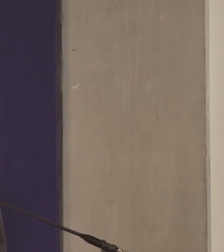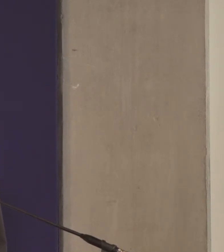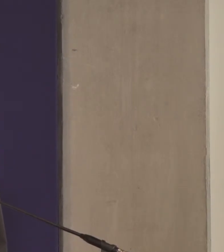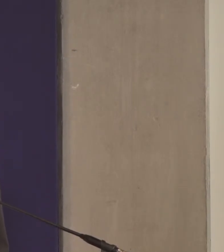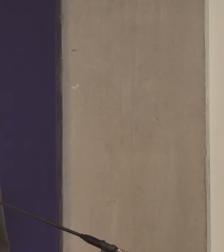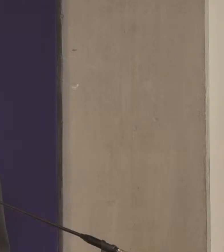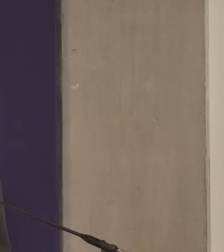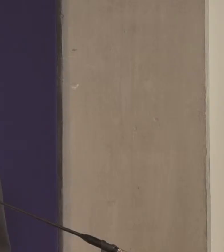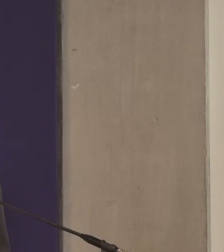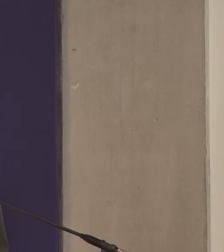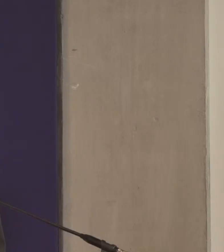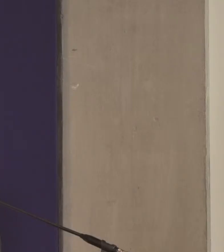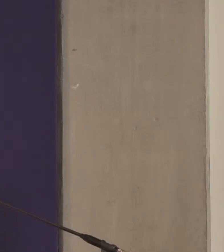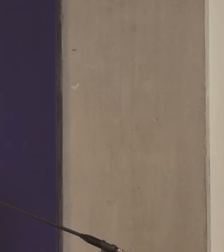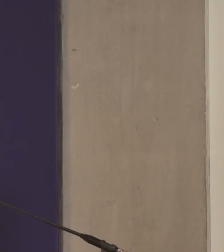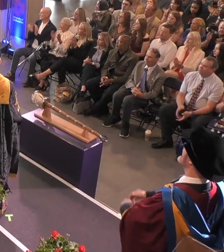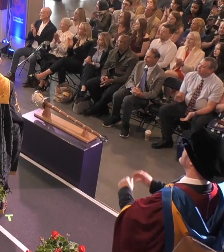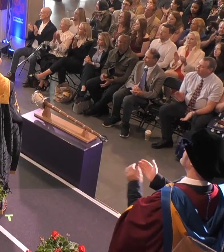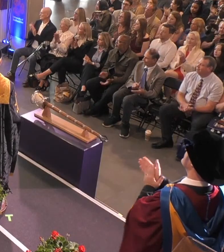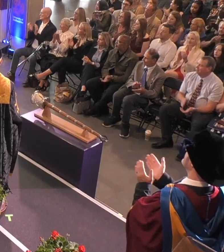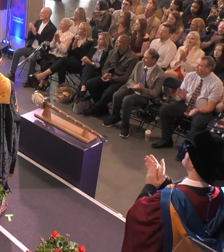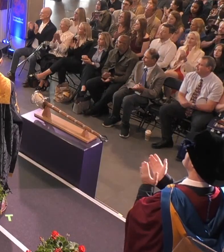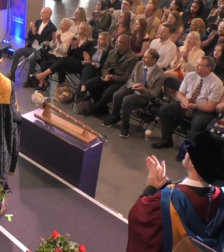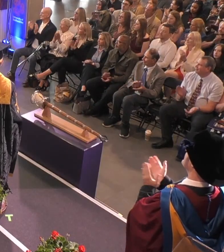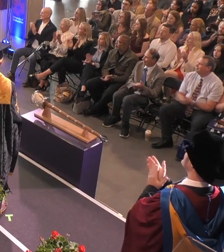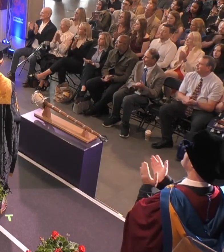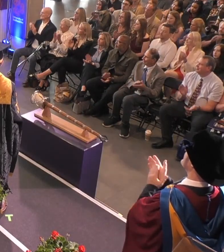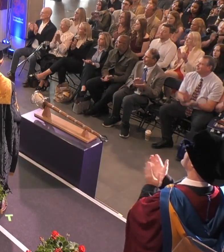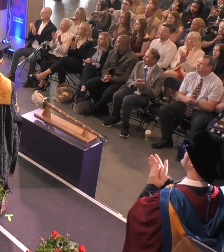Award, Kira Morby.